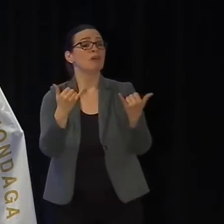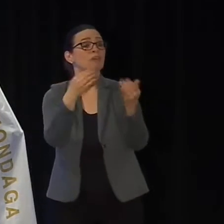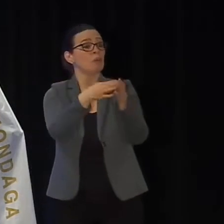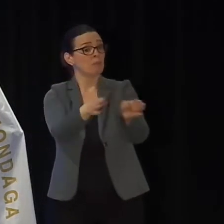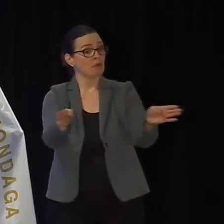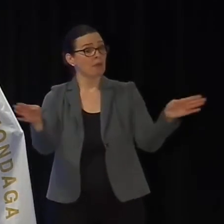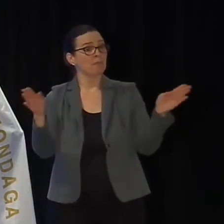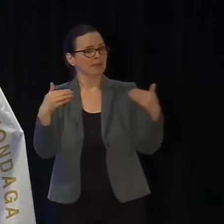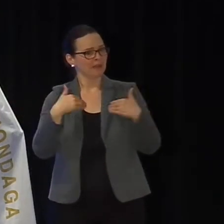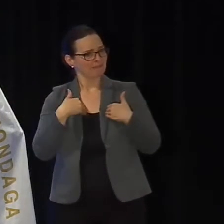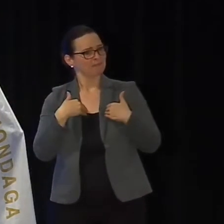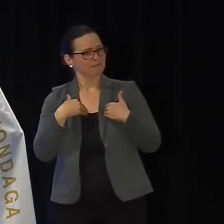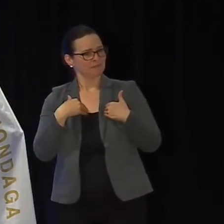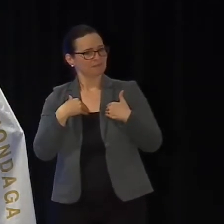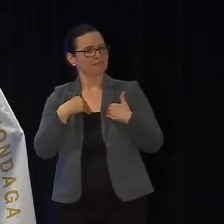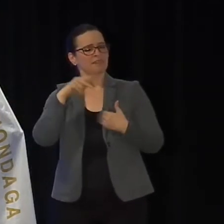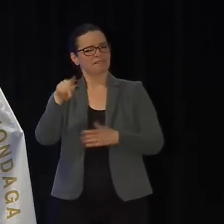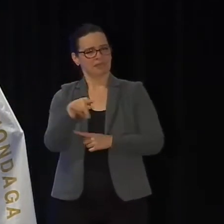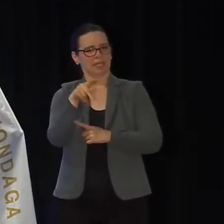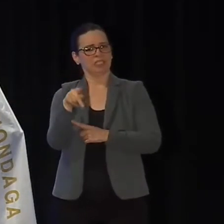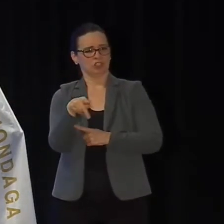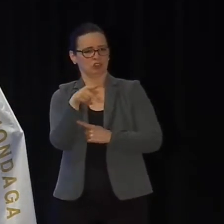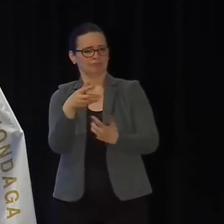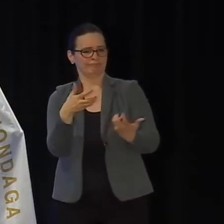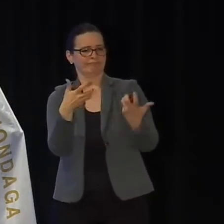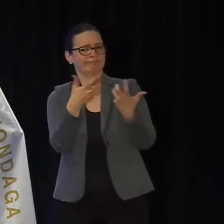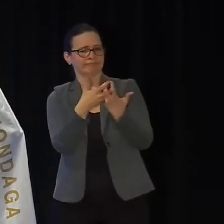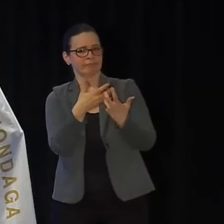have is Pfizer. And so